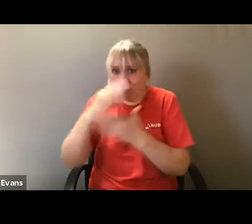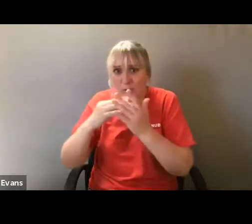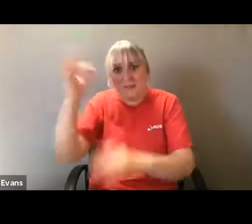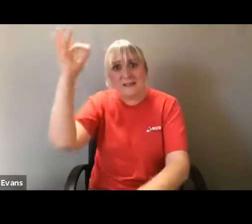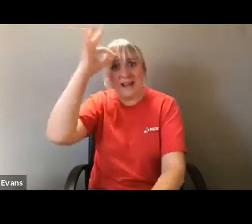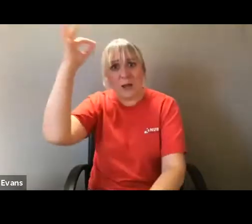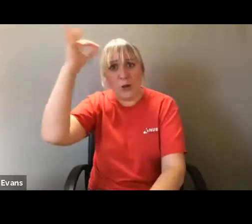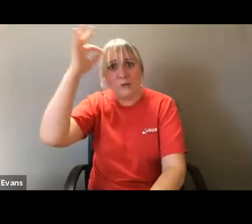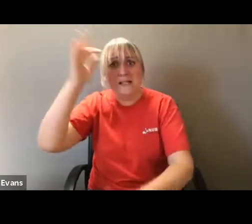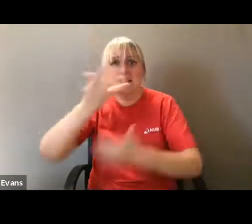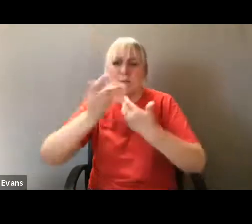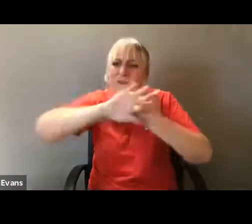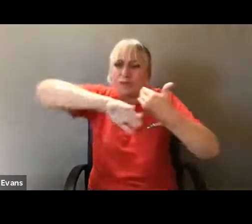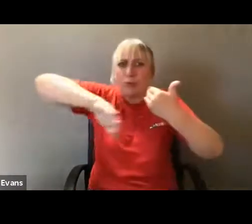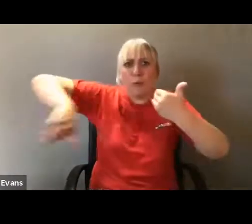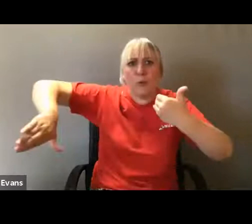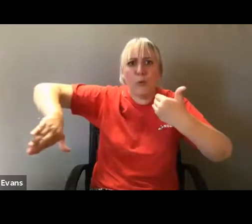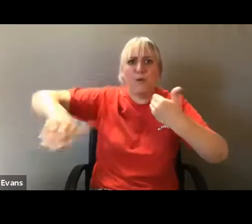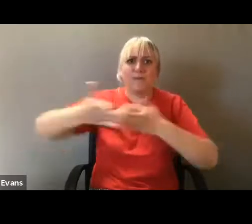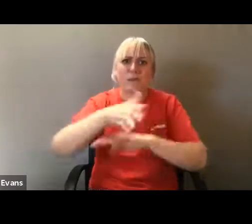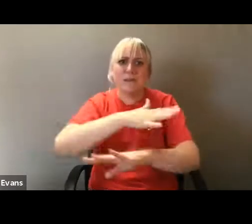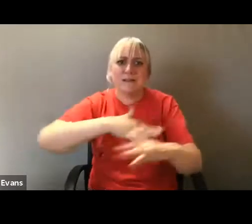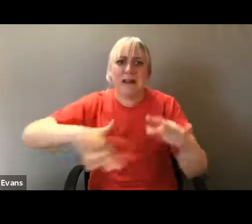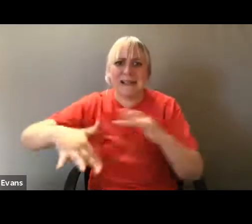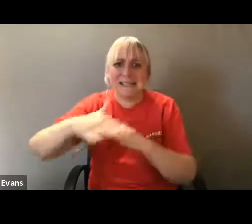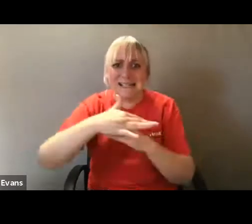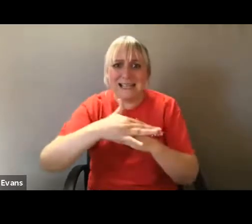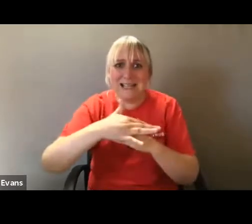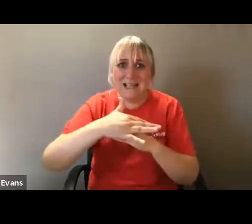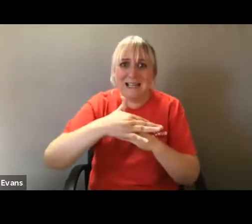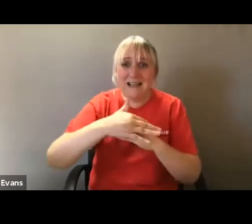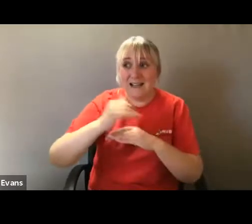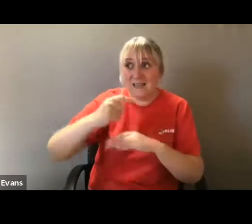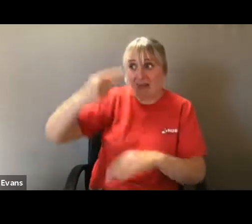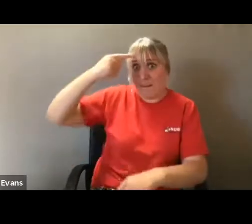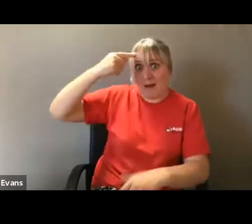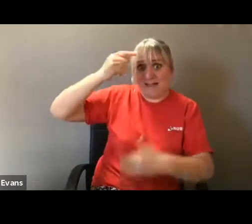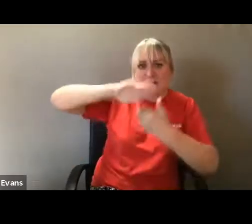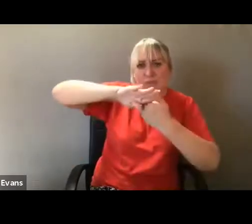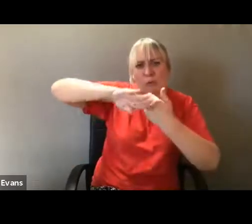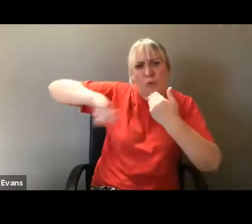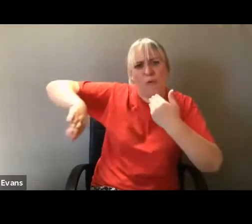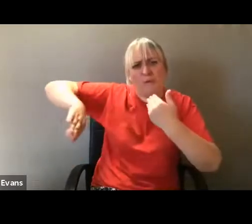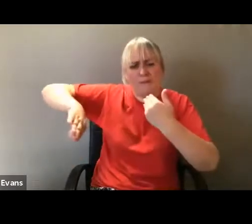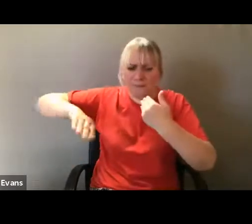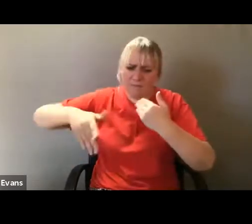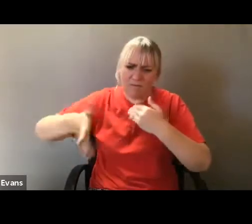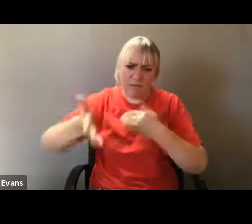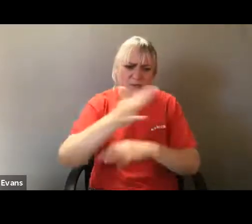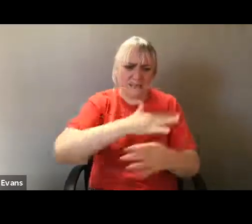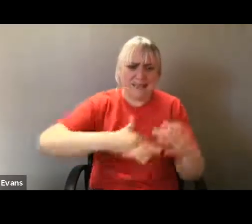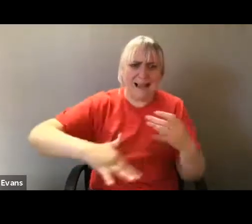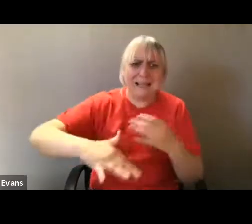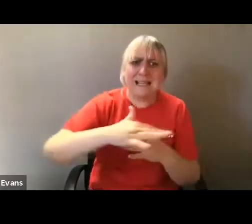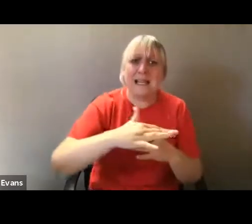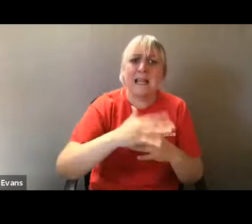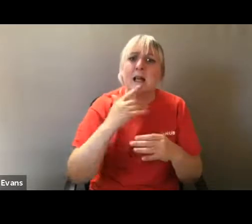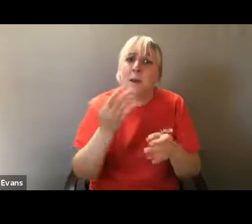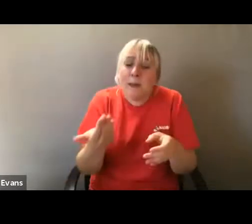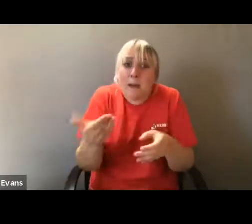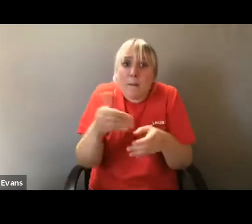from society by their own, let's say, mindset. We mustn't assume that being part of society is compulsory,